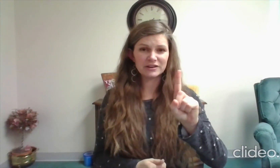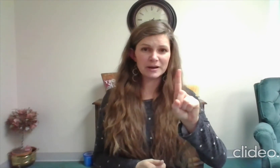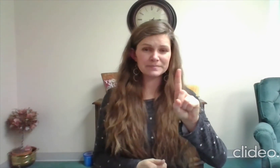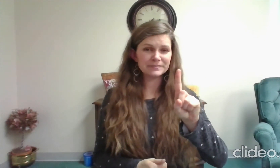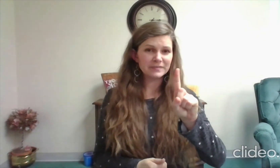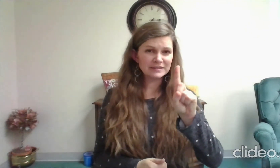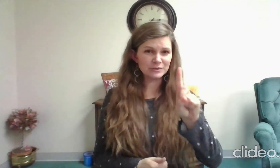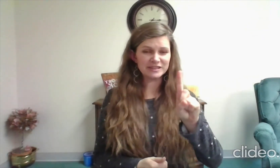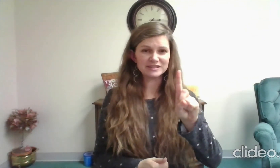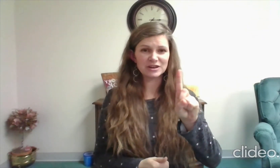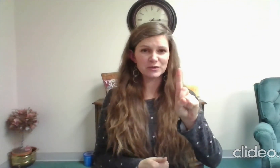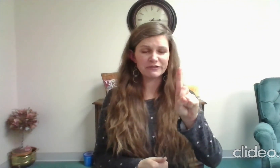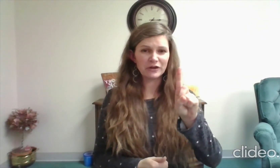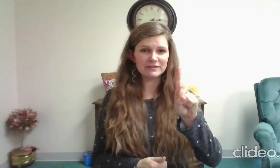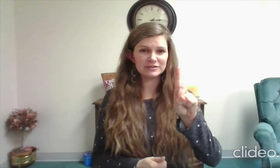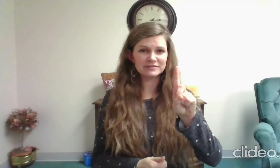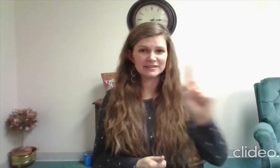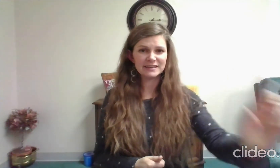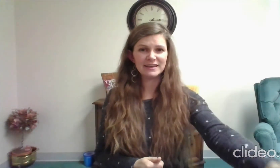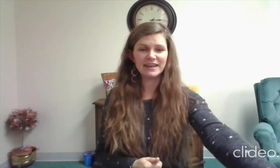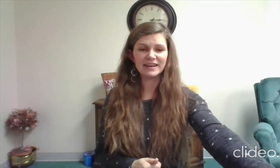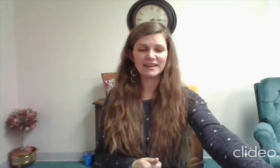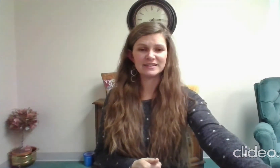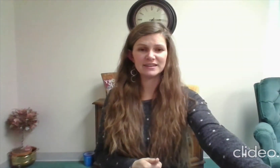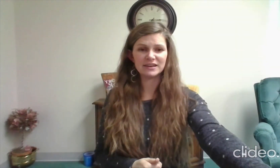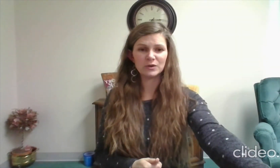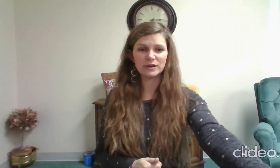up so we can start with forever. And here we go.